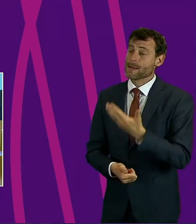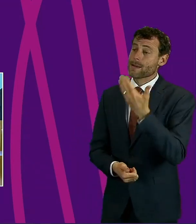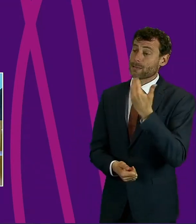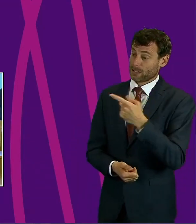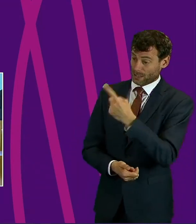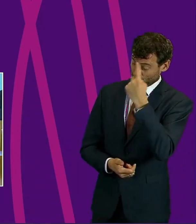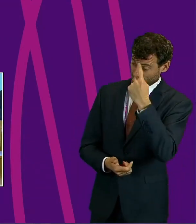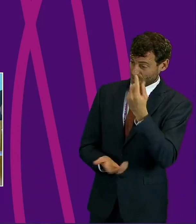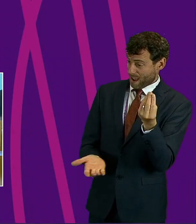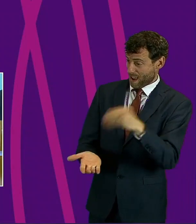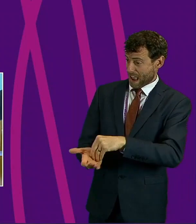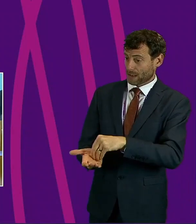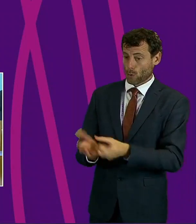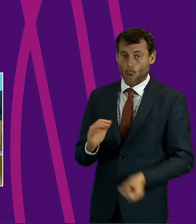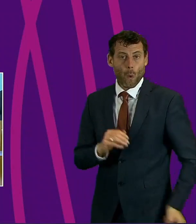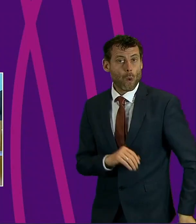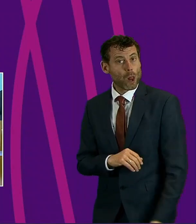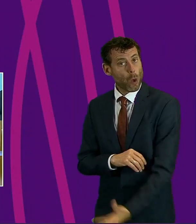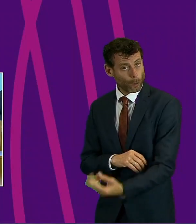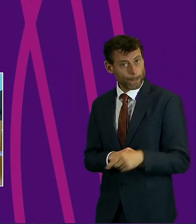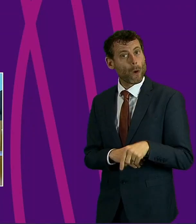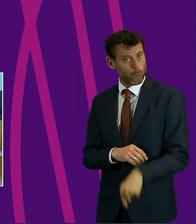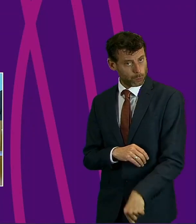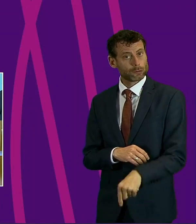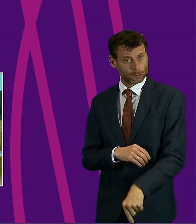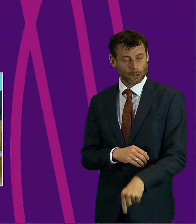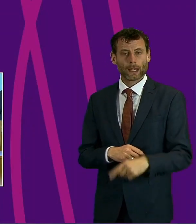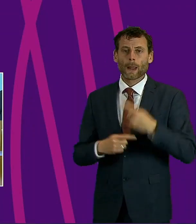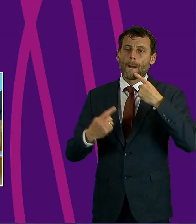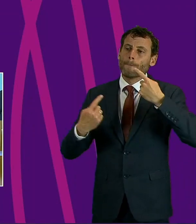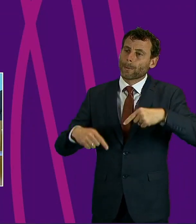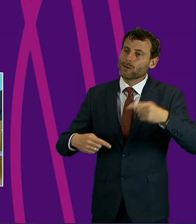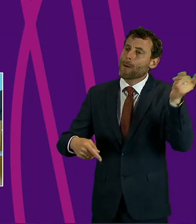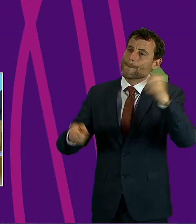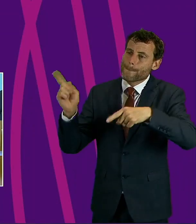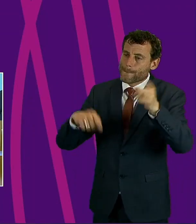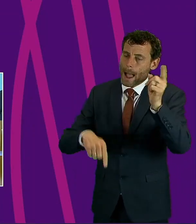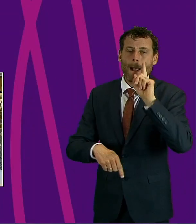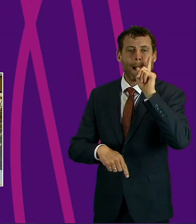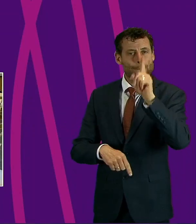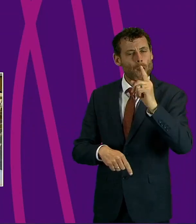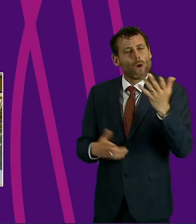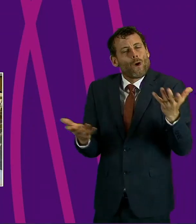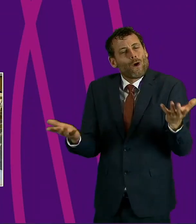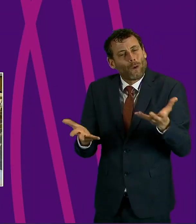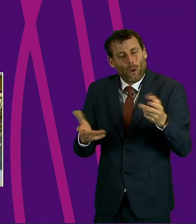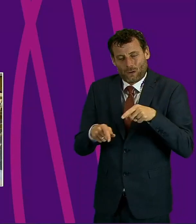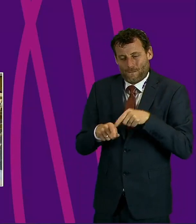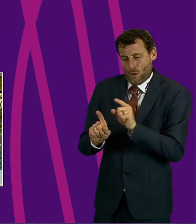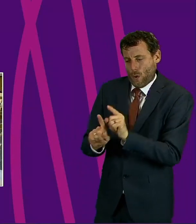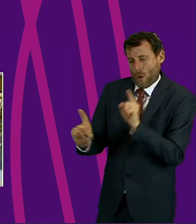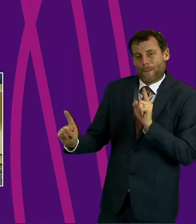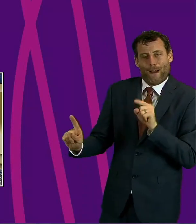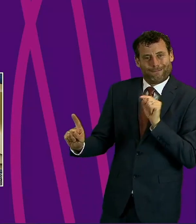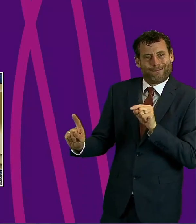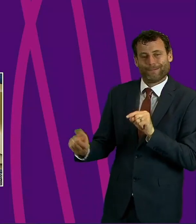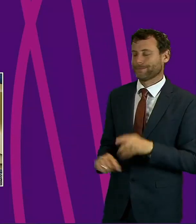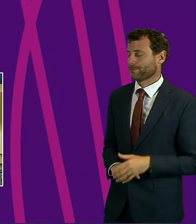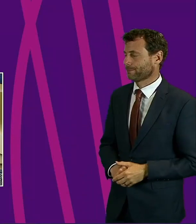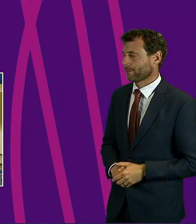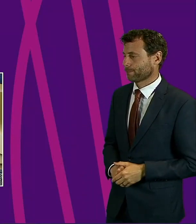sports with strict social distancing, of course, as we gradually ease lockdown restrictions? First Minister. Well, yes, I do